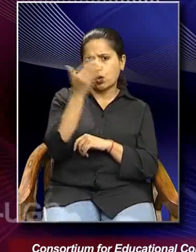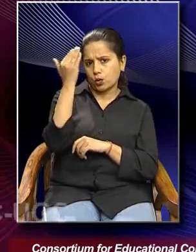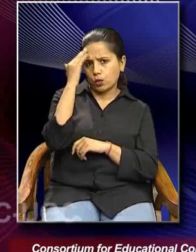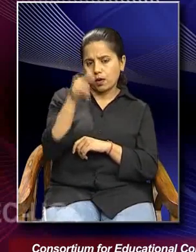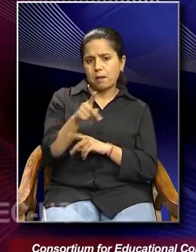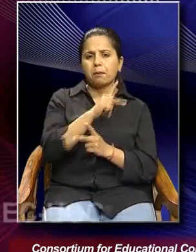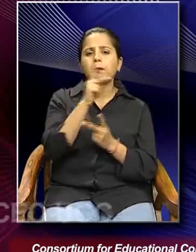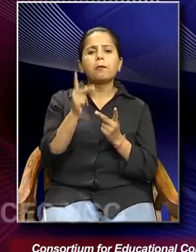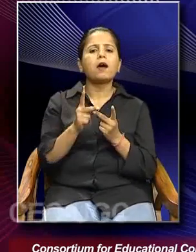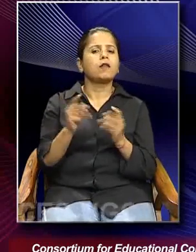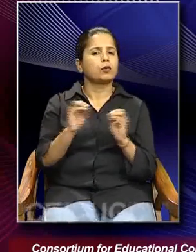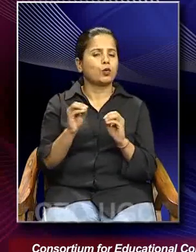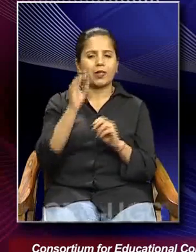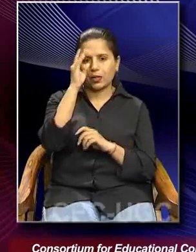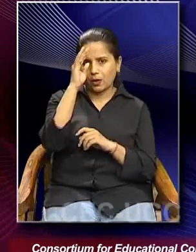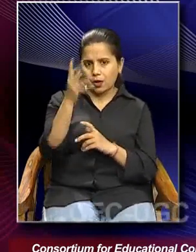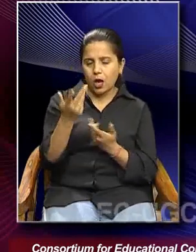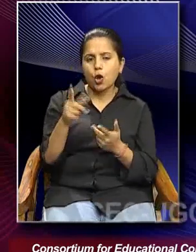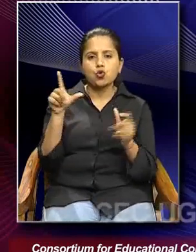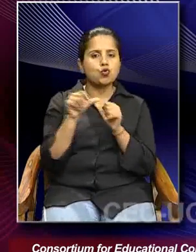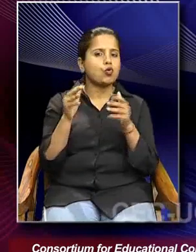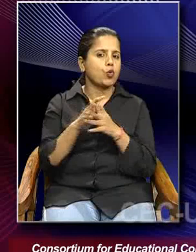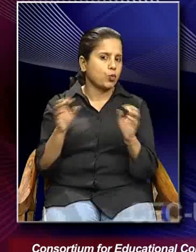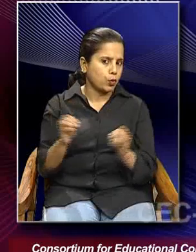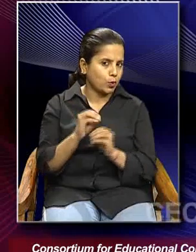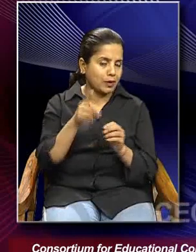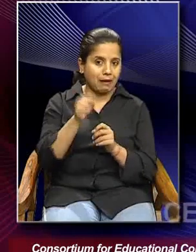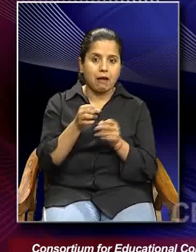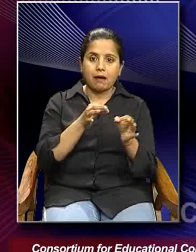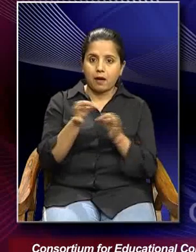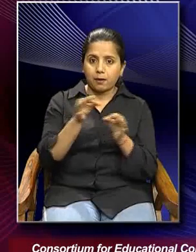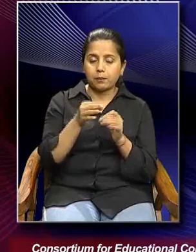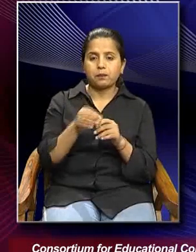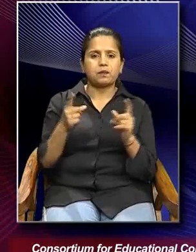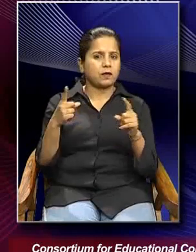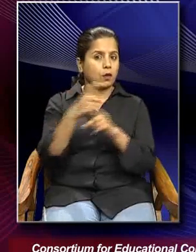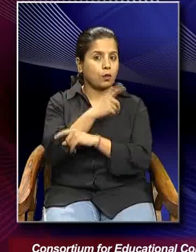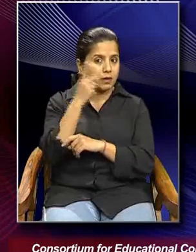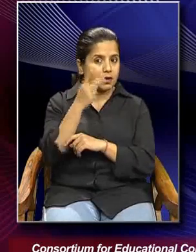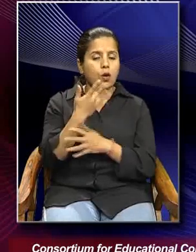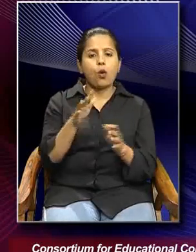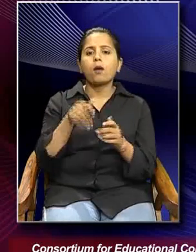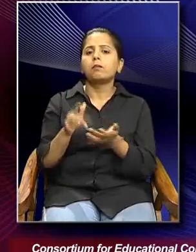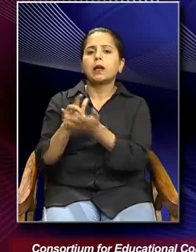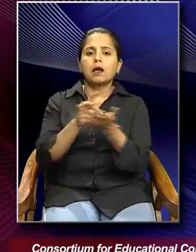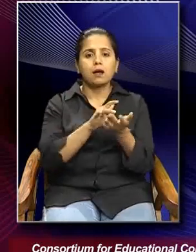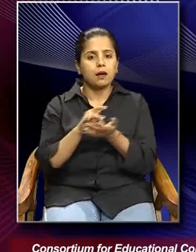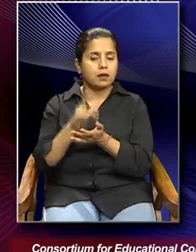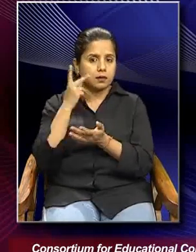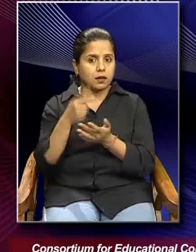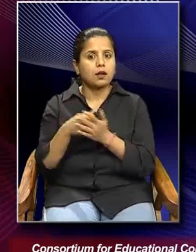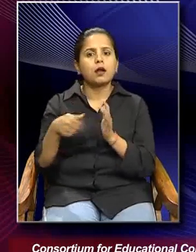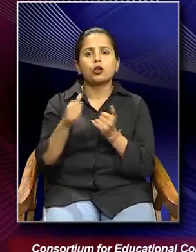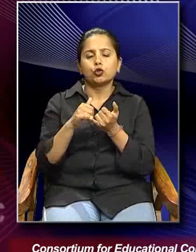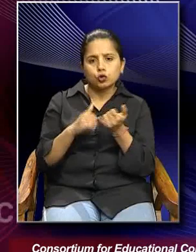is no perfect theory, there is no perfect law as such which can explain, given the complexity in every geographical location, its